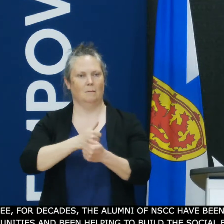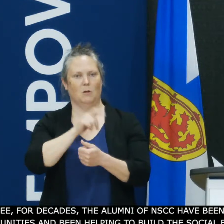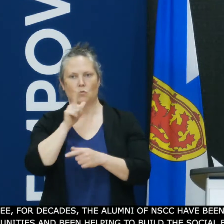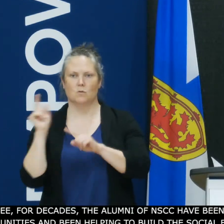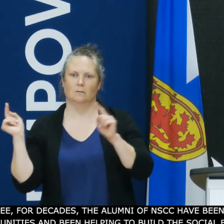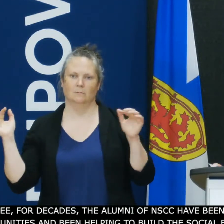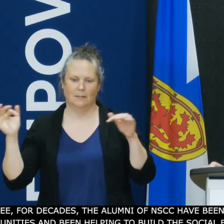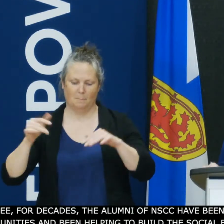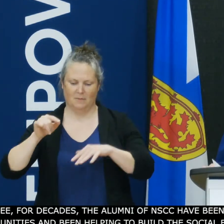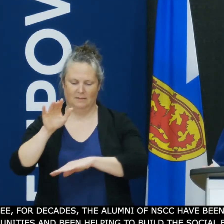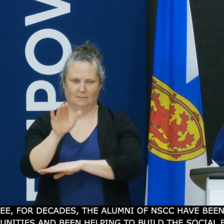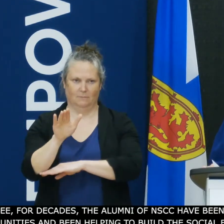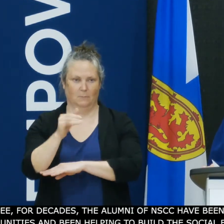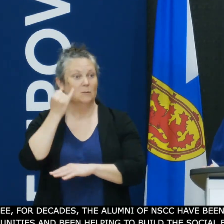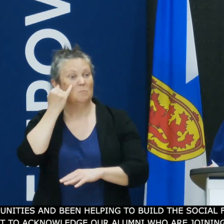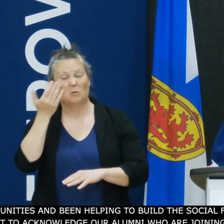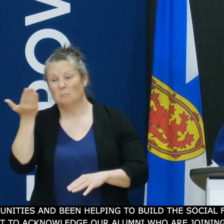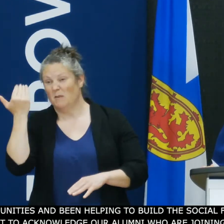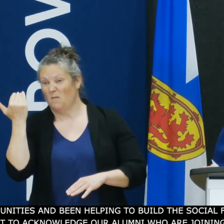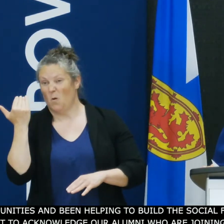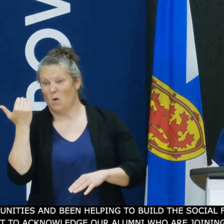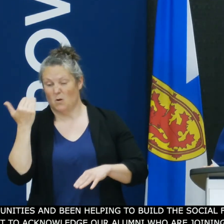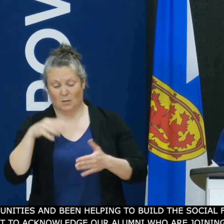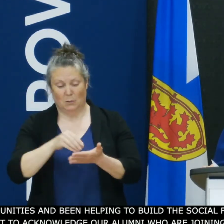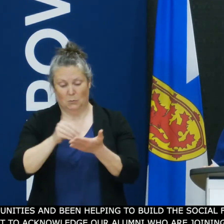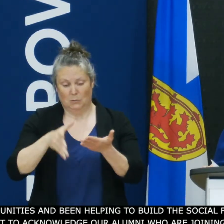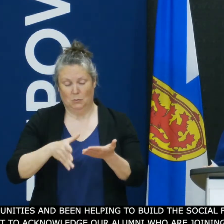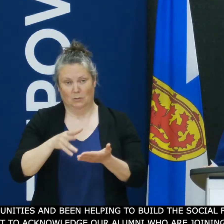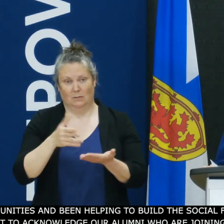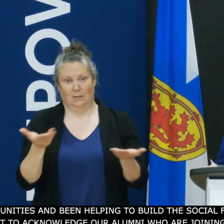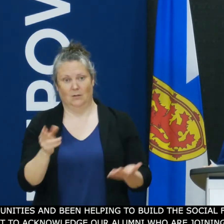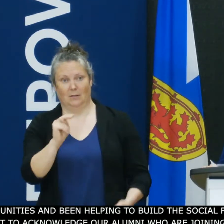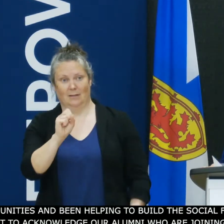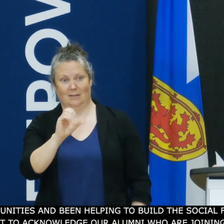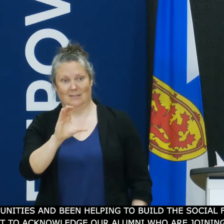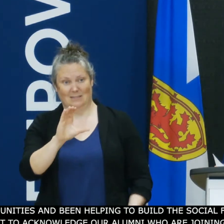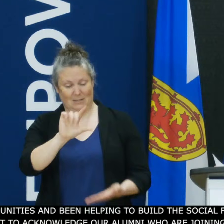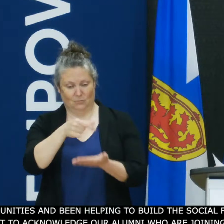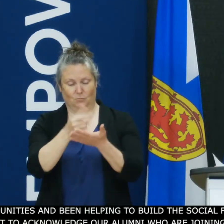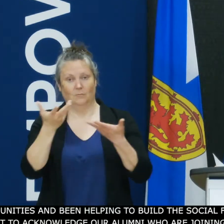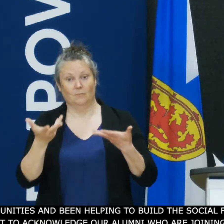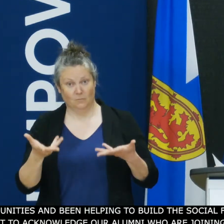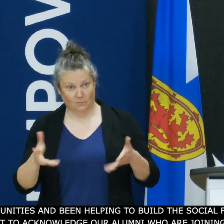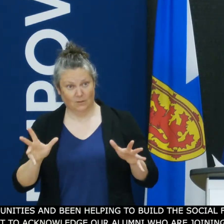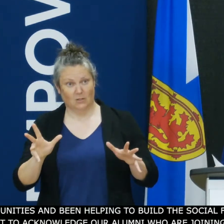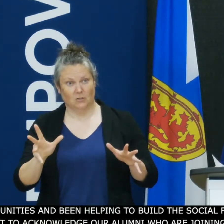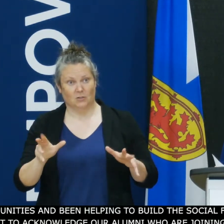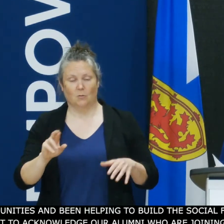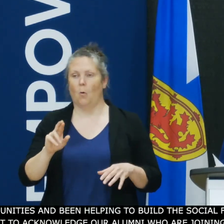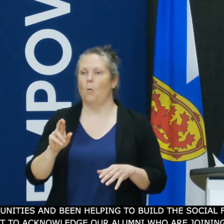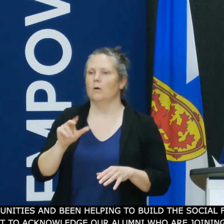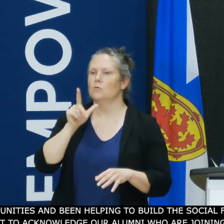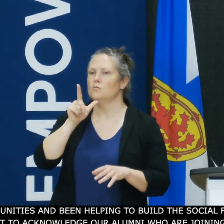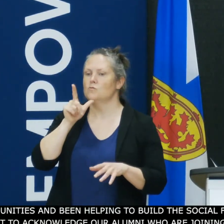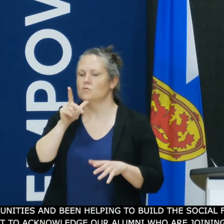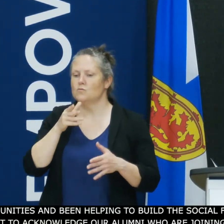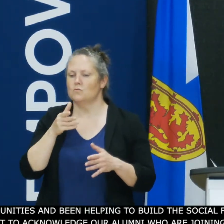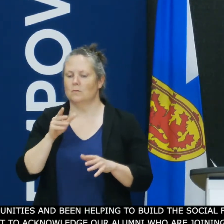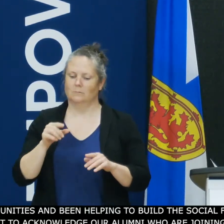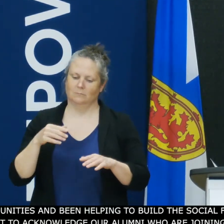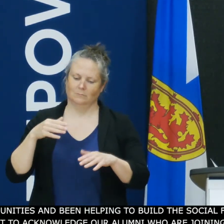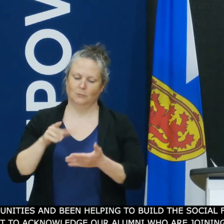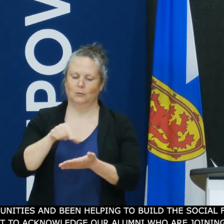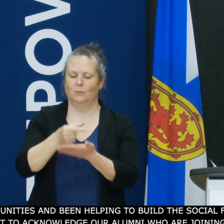afternoon, if you're a past graduate of NSCC or any of our predecessor institutions or schools, or a graduate